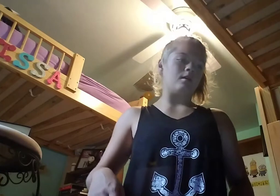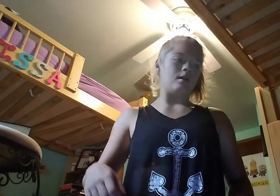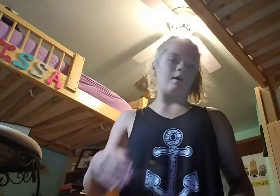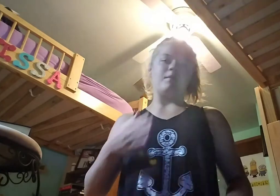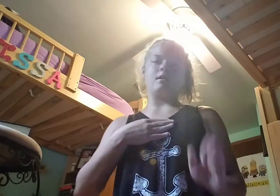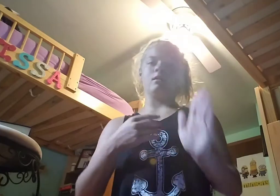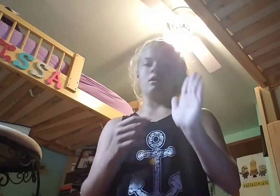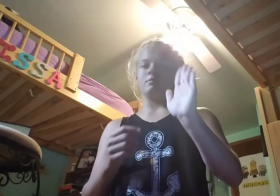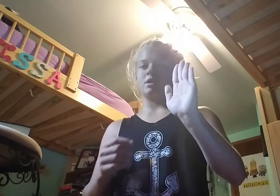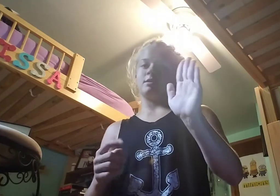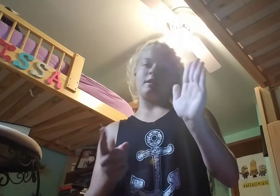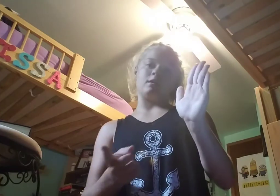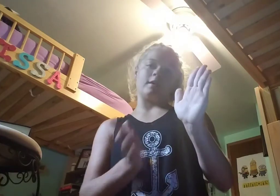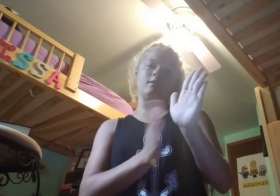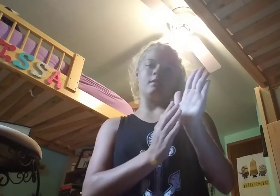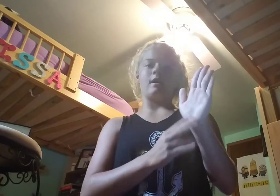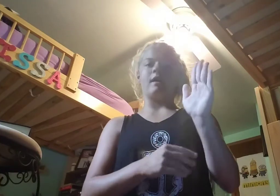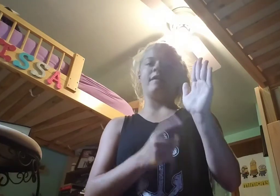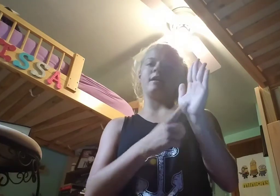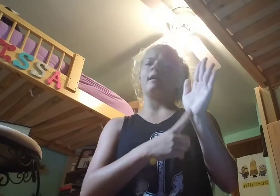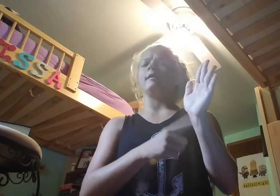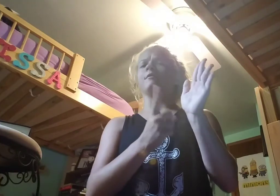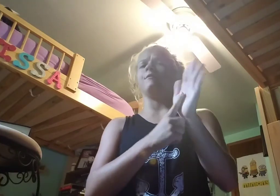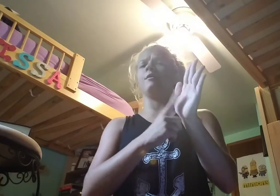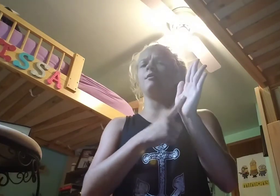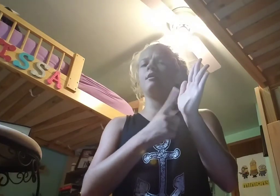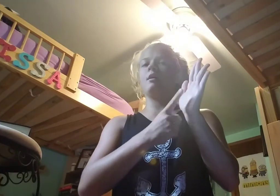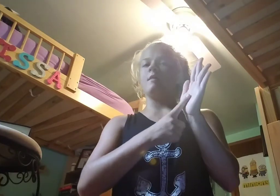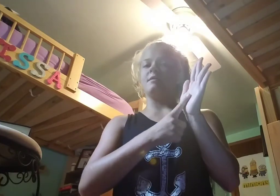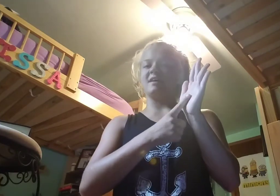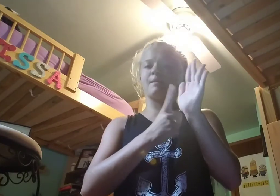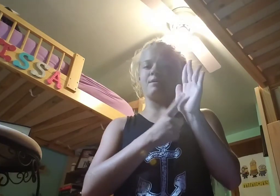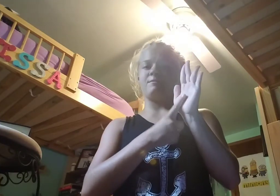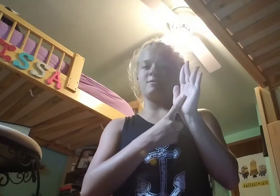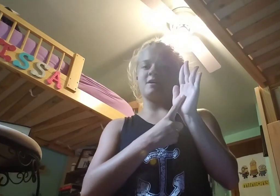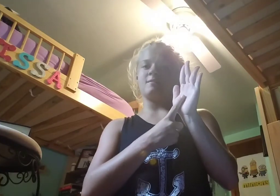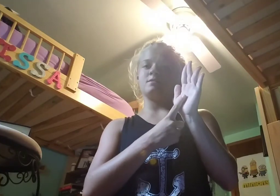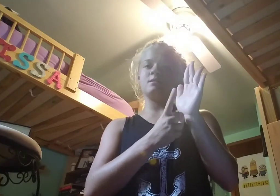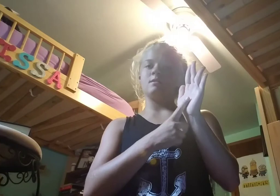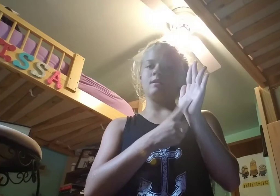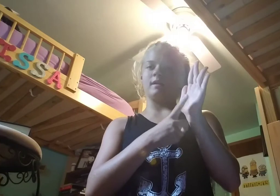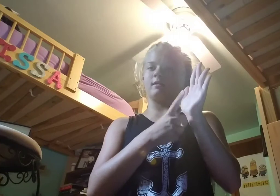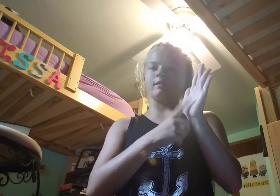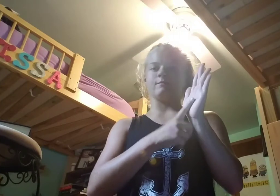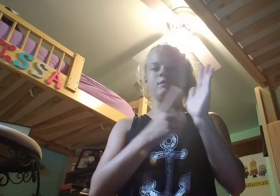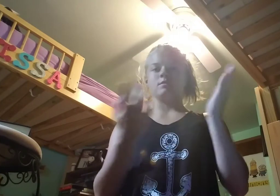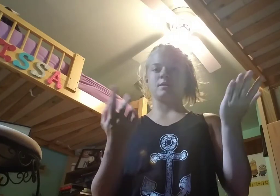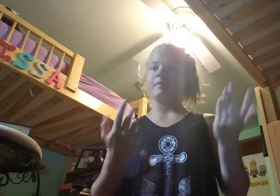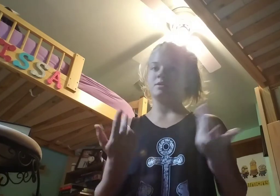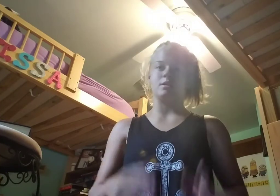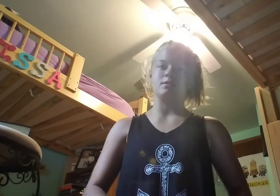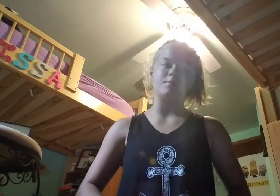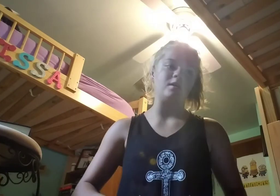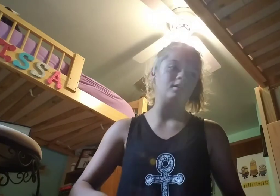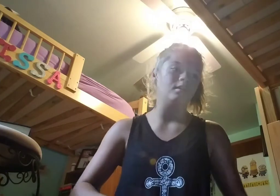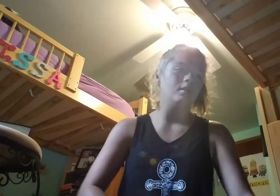I'm not alarmed, so you're gonna take your like your hand, like kind of like your phone, and then tap it a few times, like your phone's like buzzing or something.